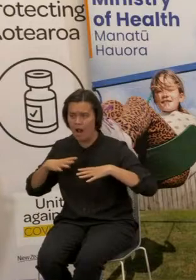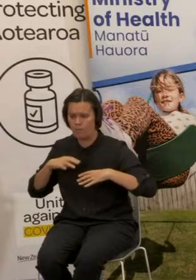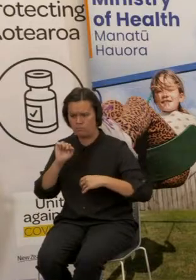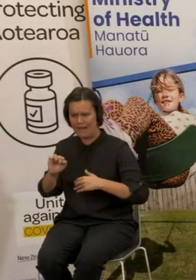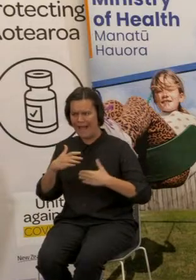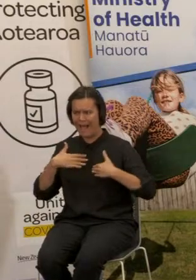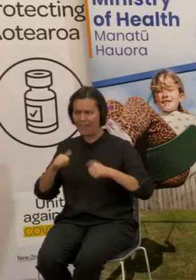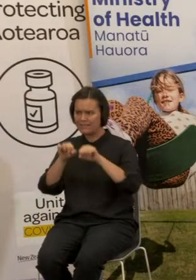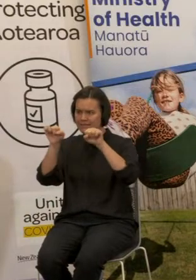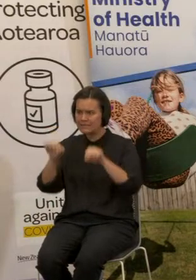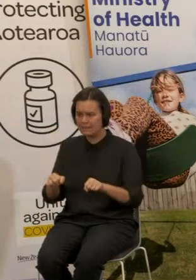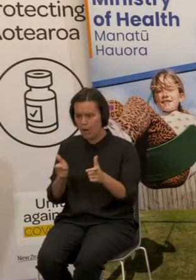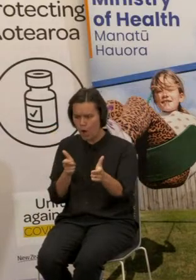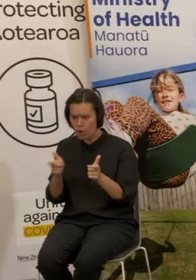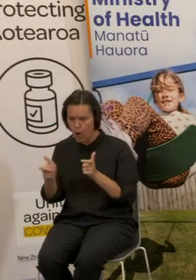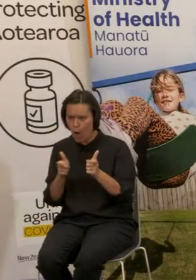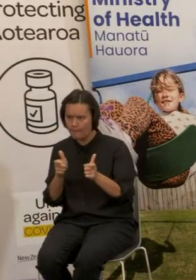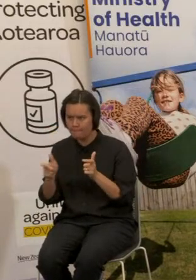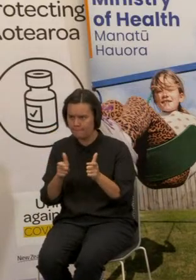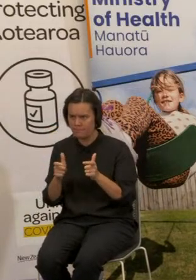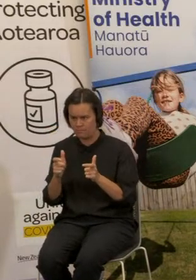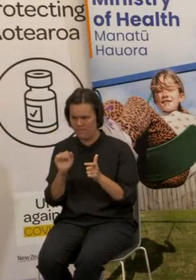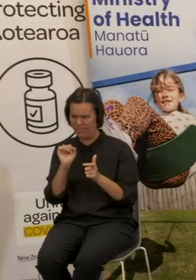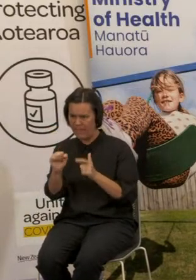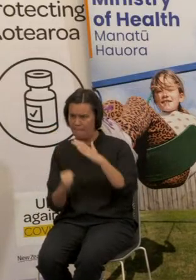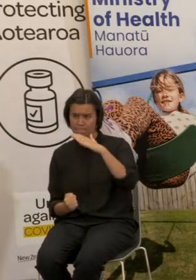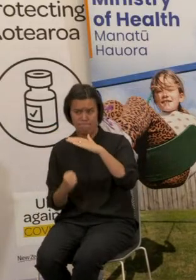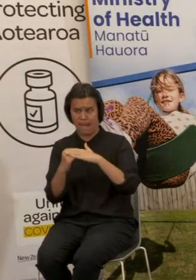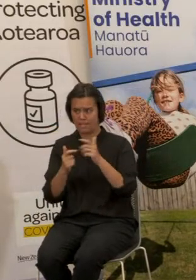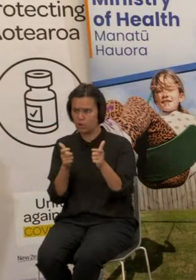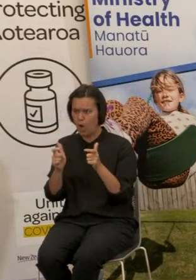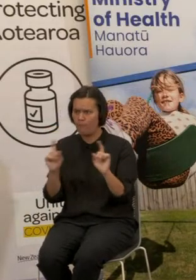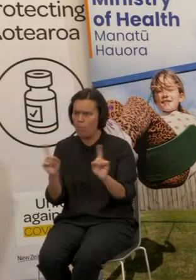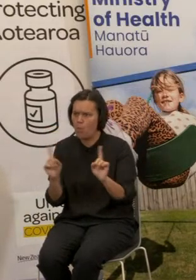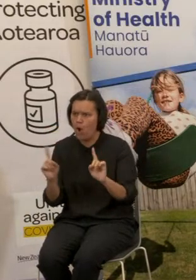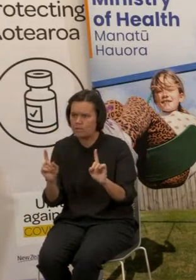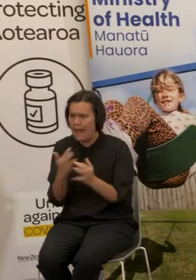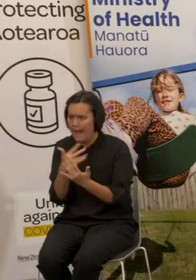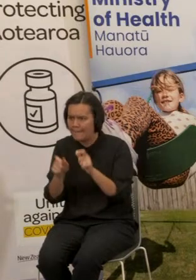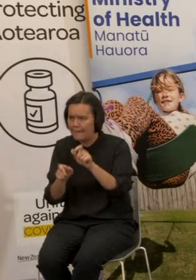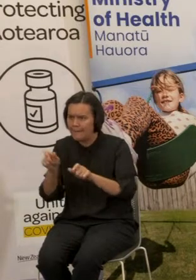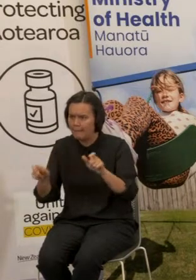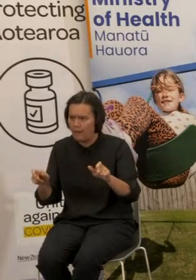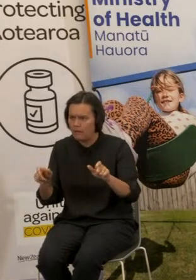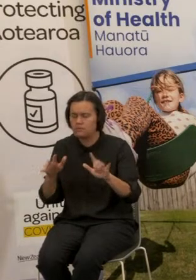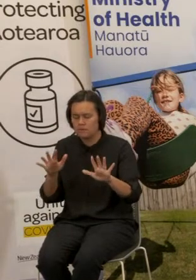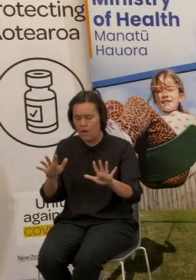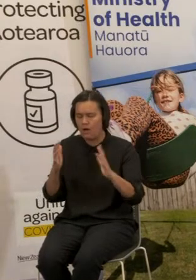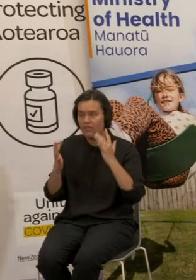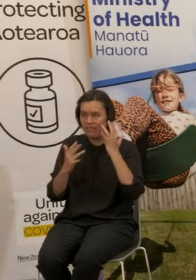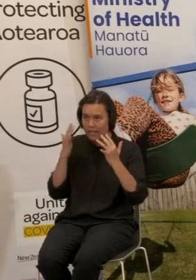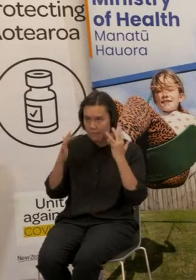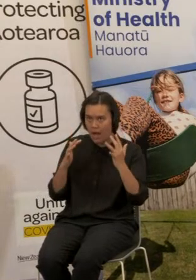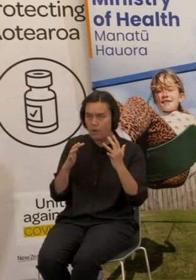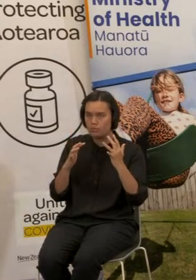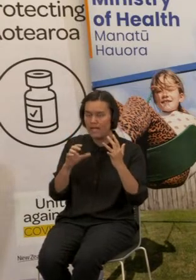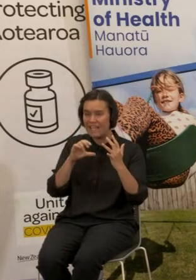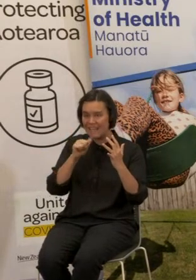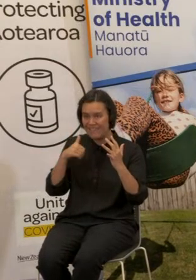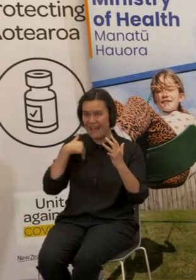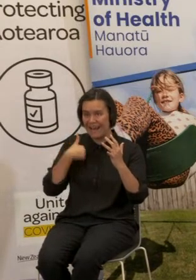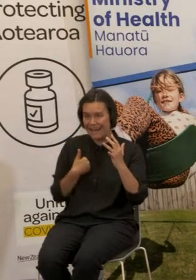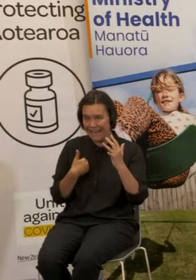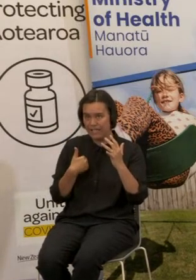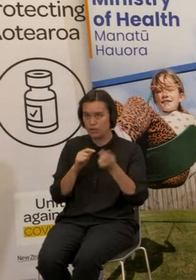new protection framework to sort of help protect local communities in addition to vaccination. Tamata, did you want to comment at all on